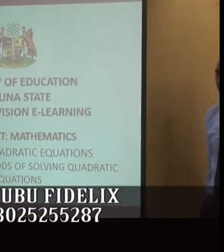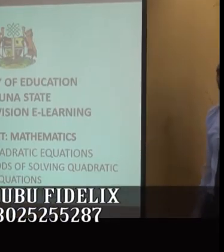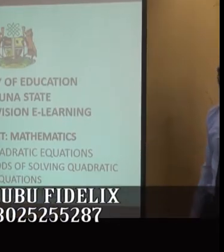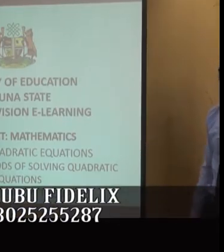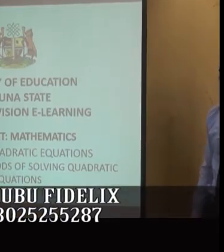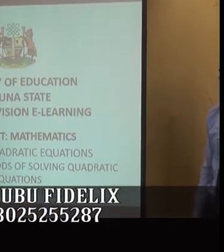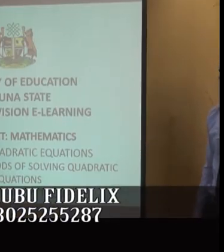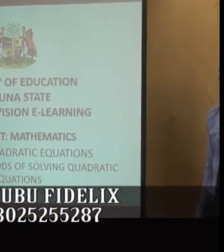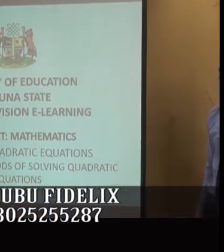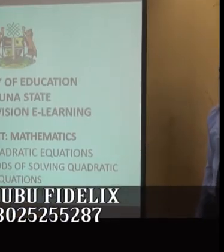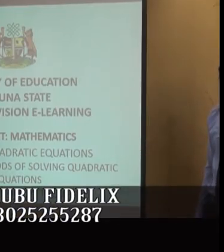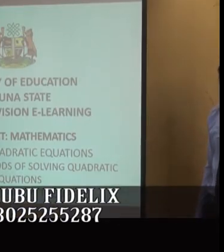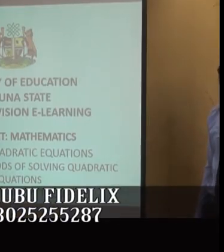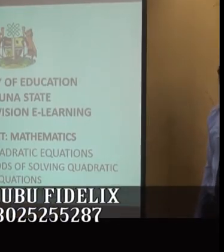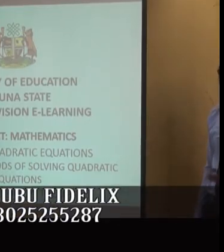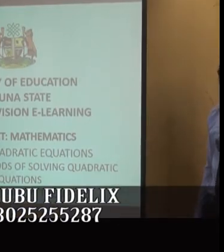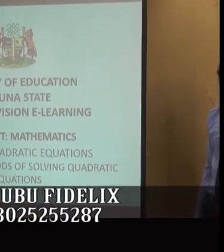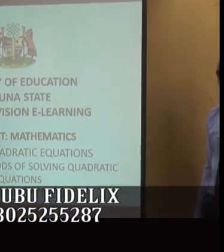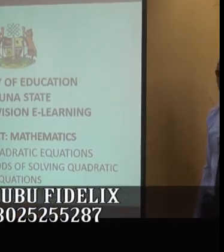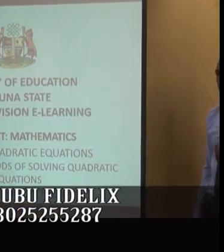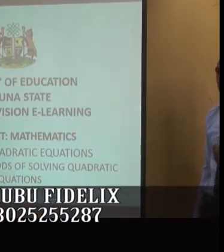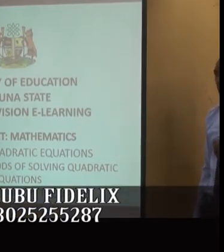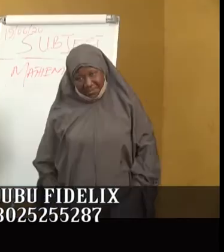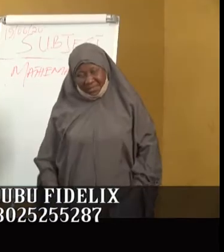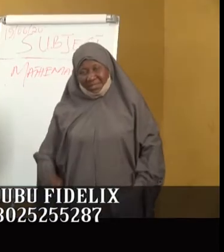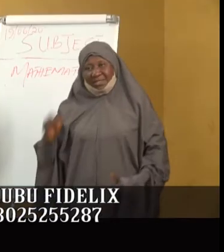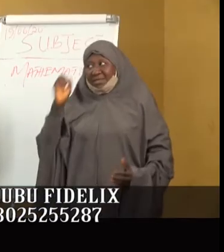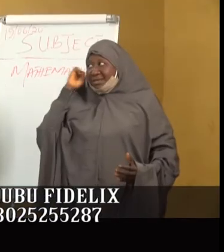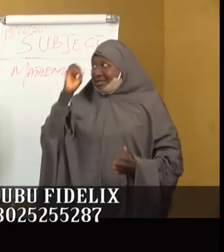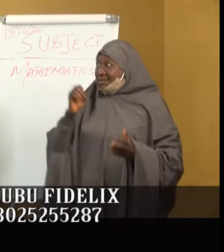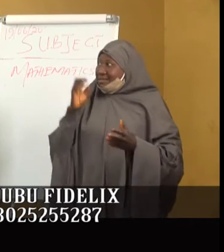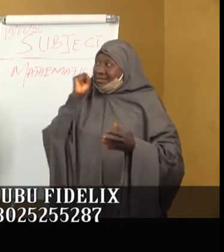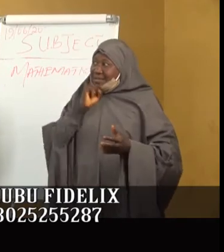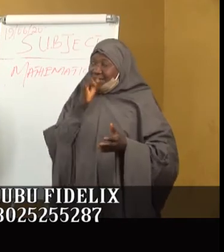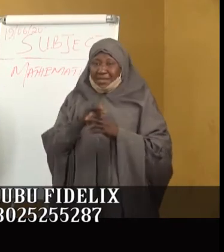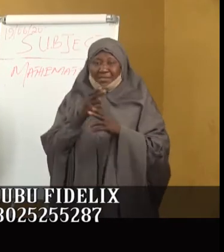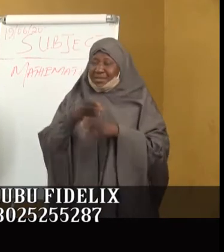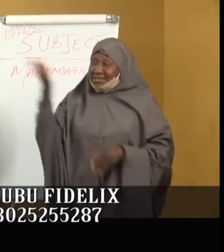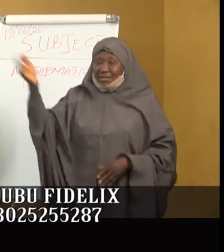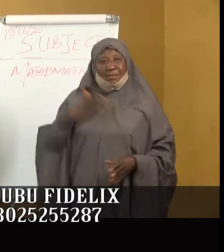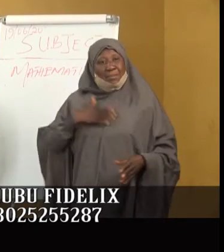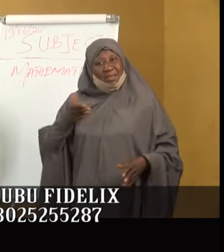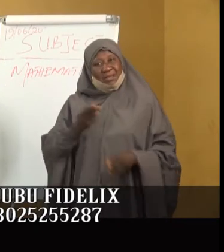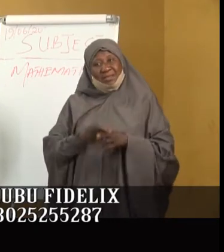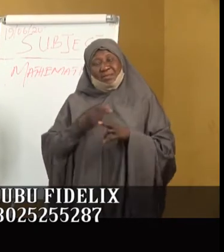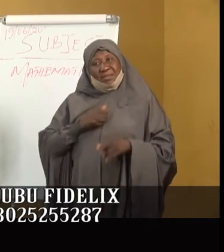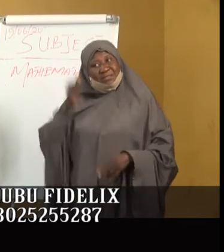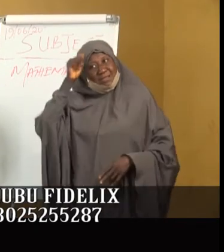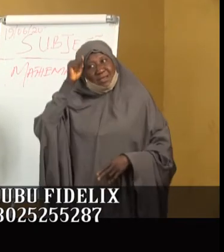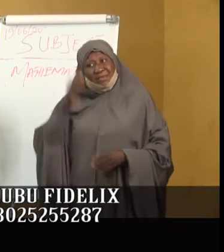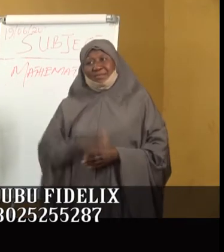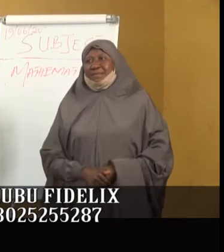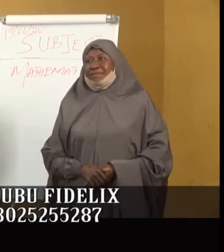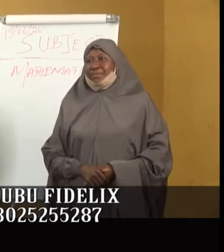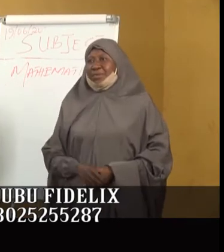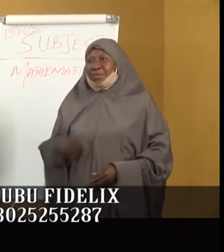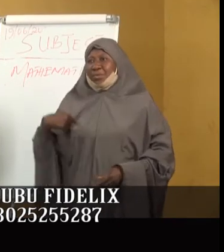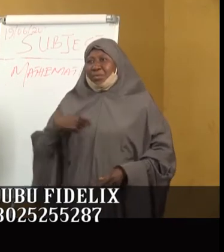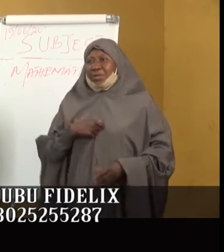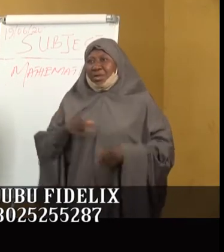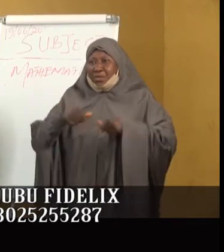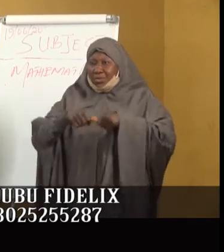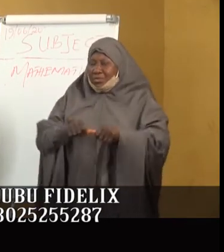mathematics. I am still Yakubu Fidelix. We are continuing with